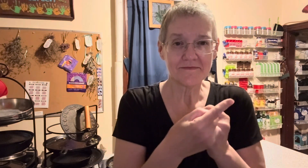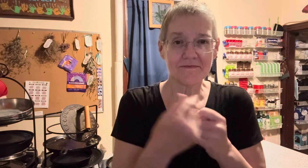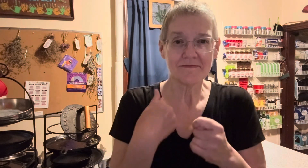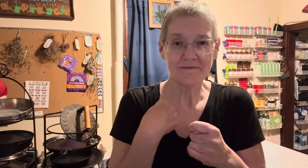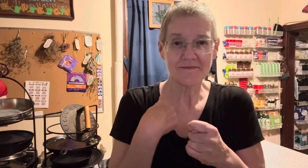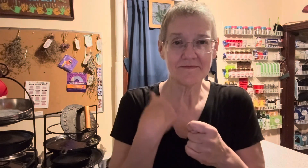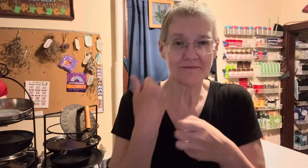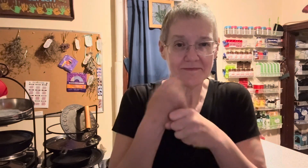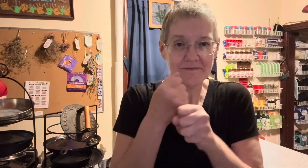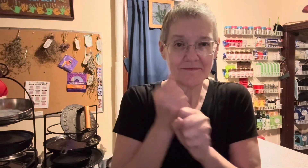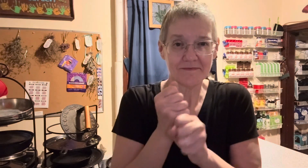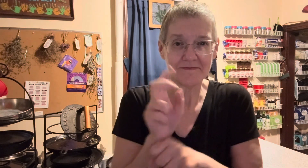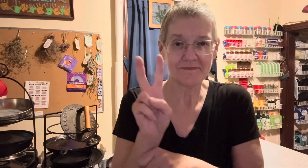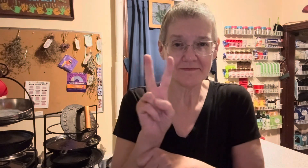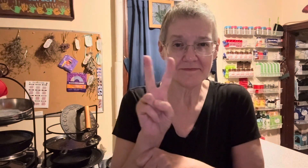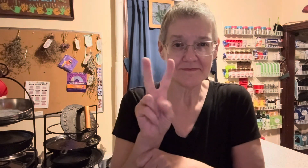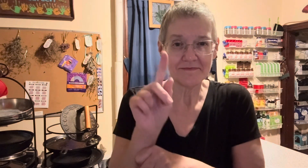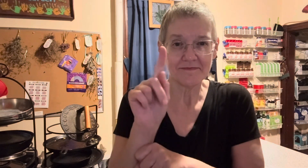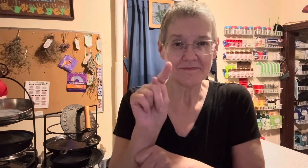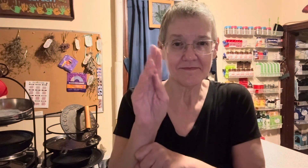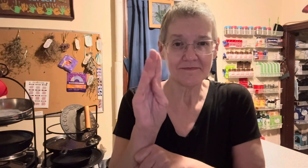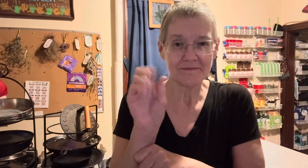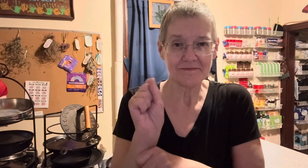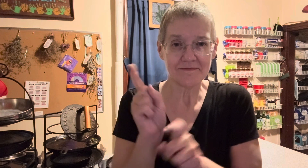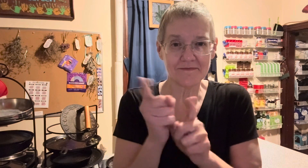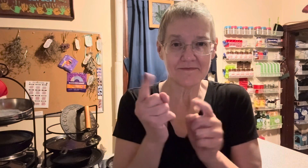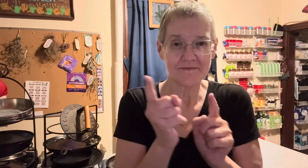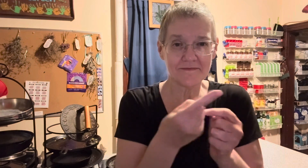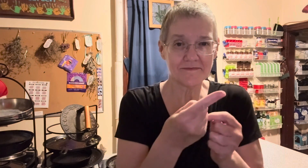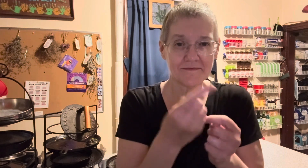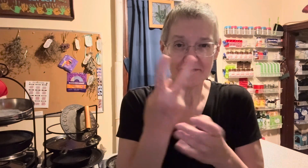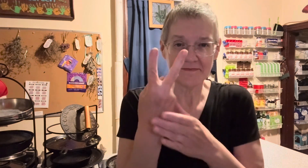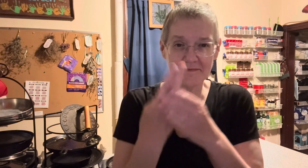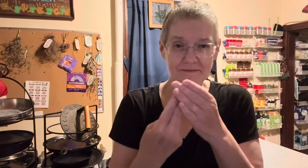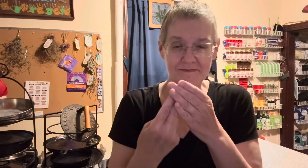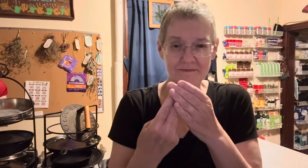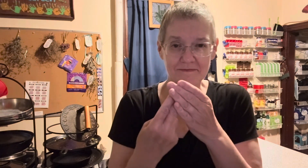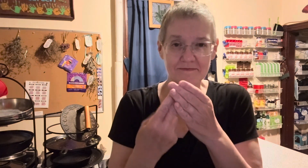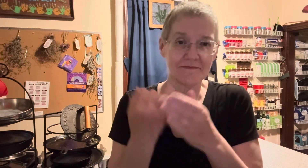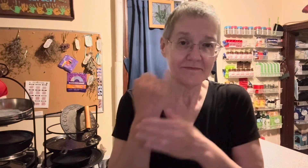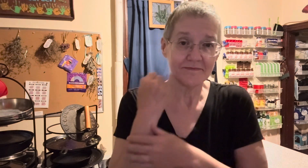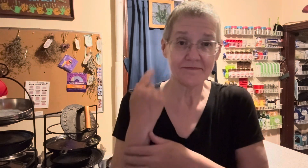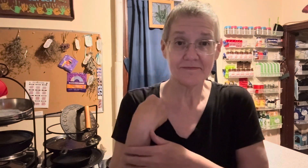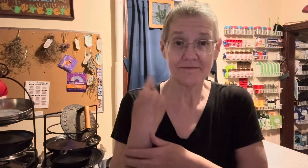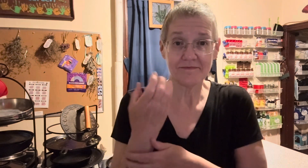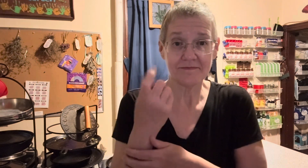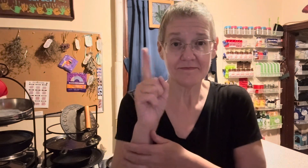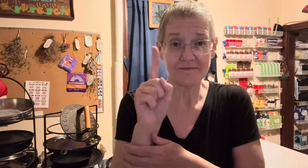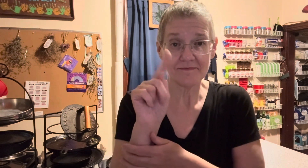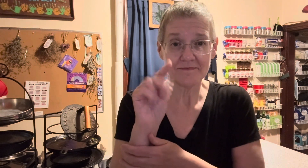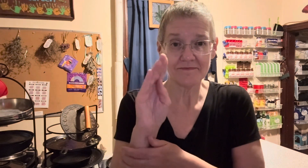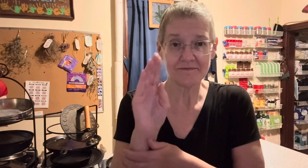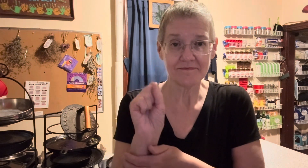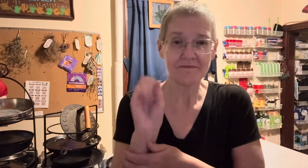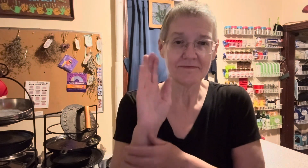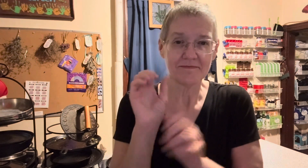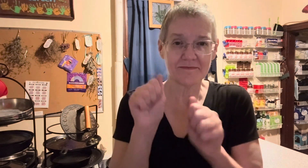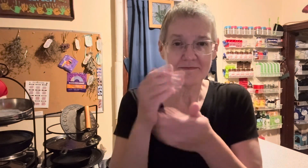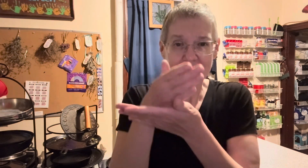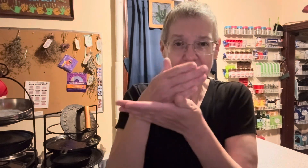oil squares and ghee. So I'm going to make 2 tablespoon portions of both. And if I want a